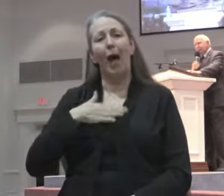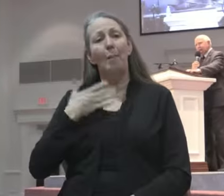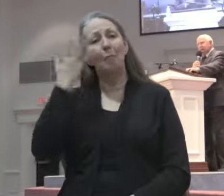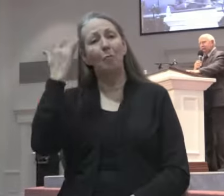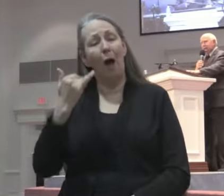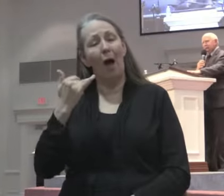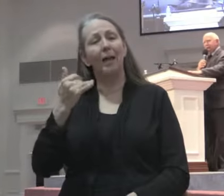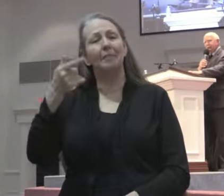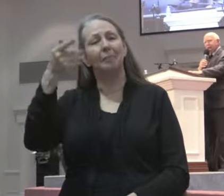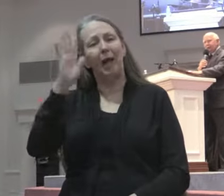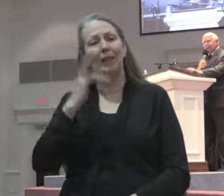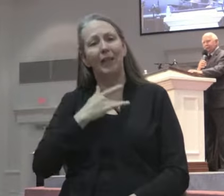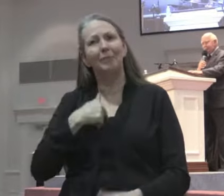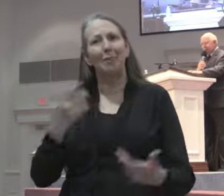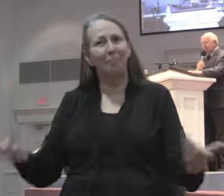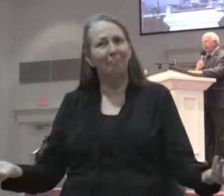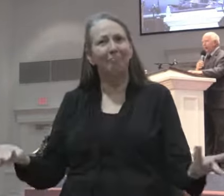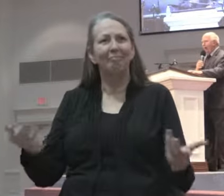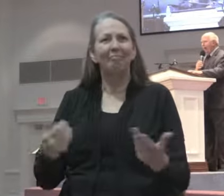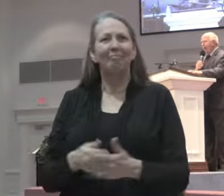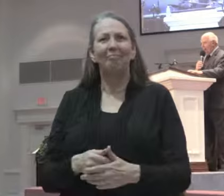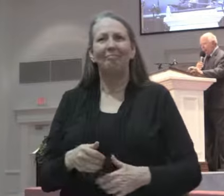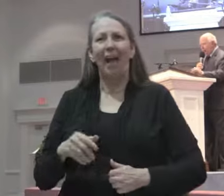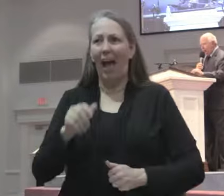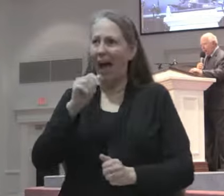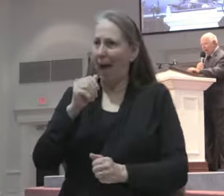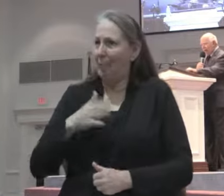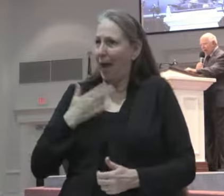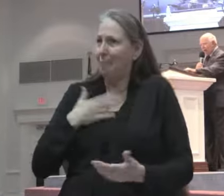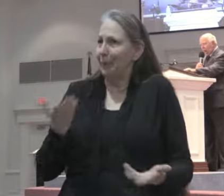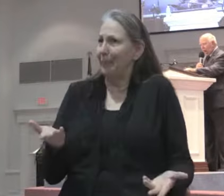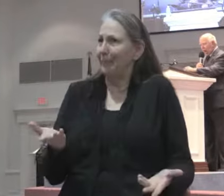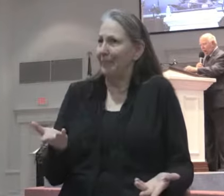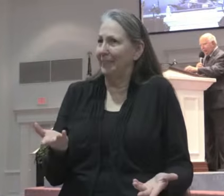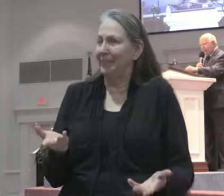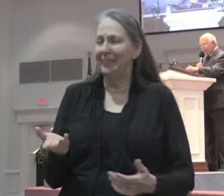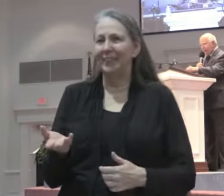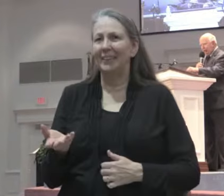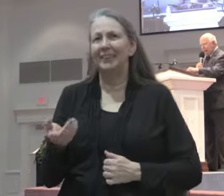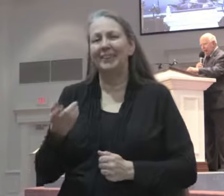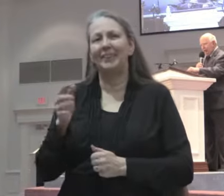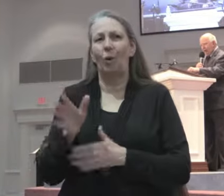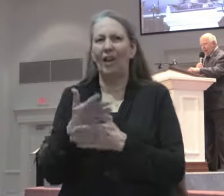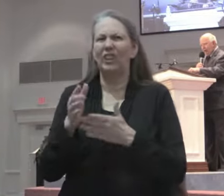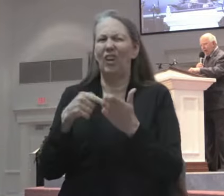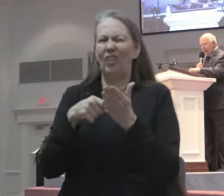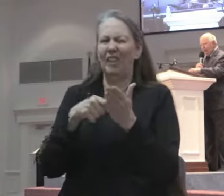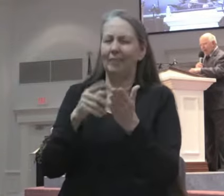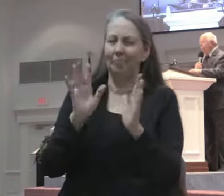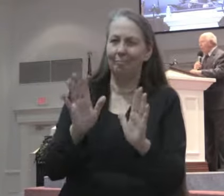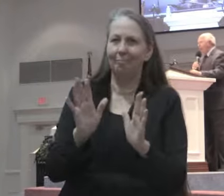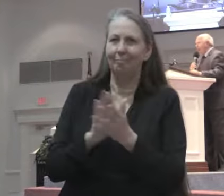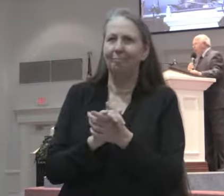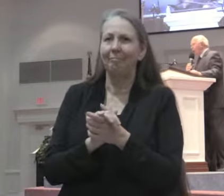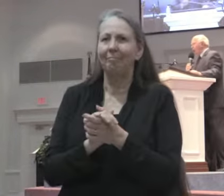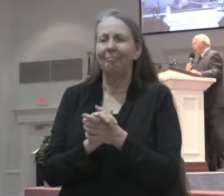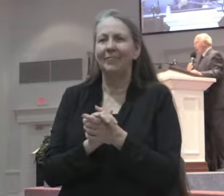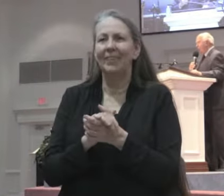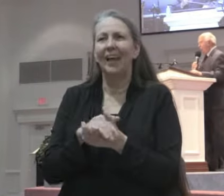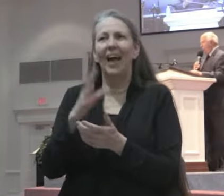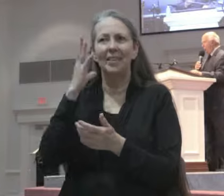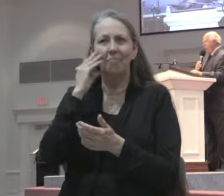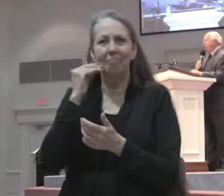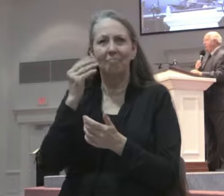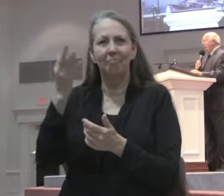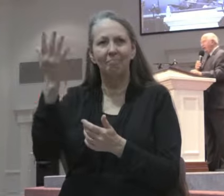happy. That's right. Because I am. Now, I told them this, and I found this out a long